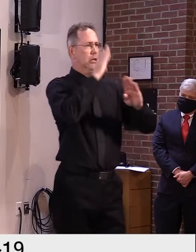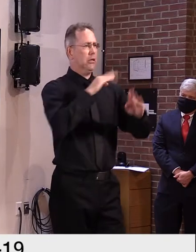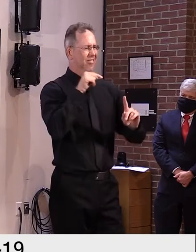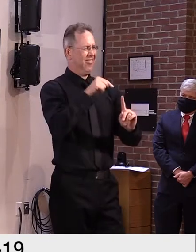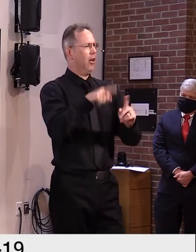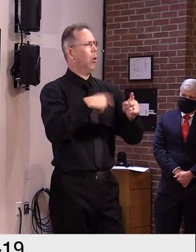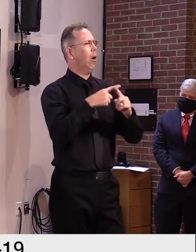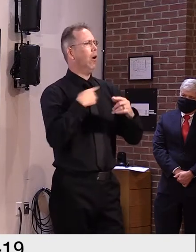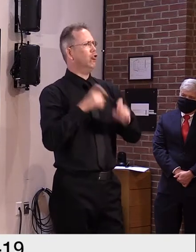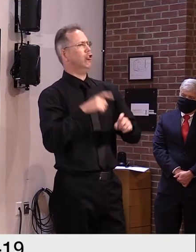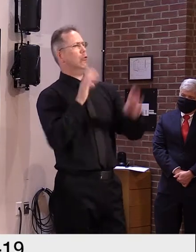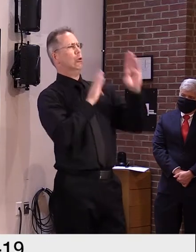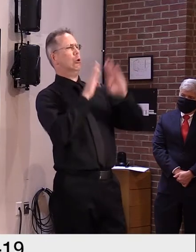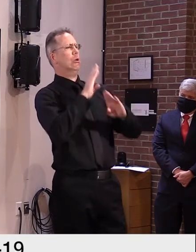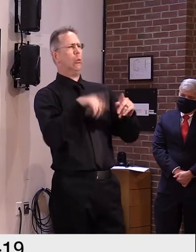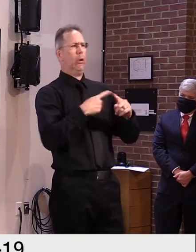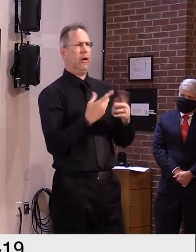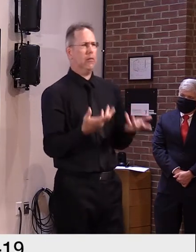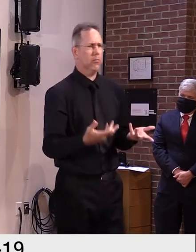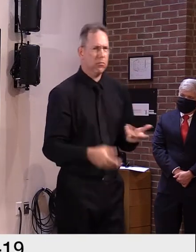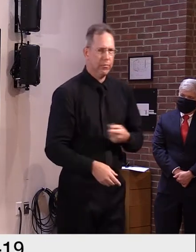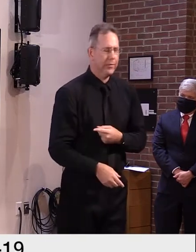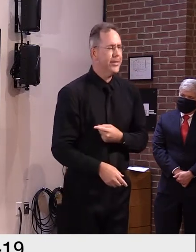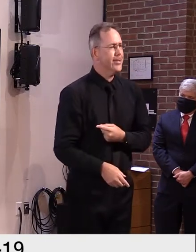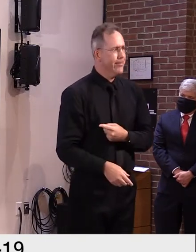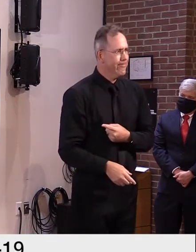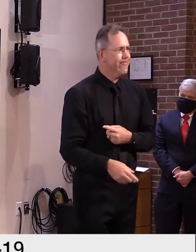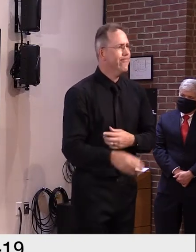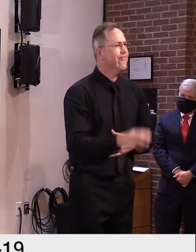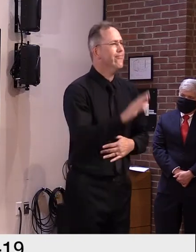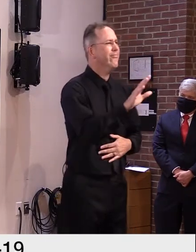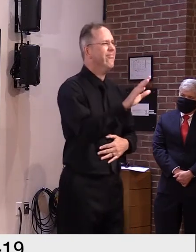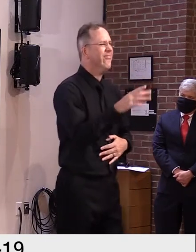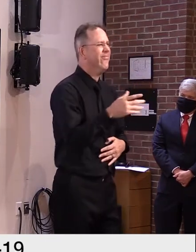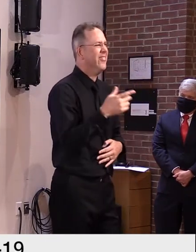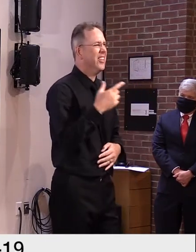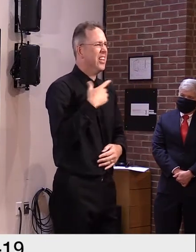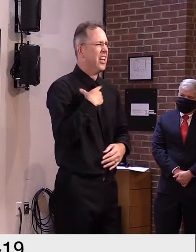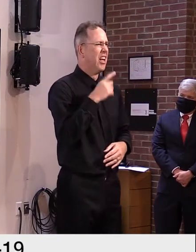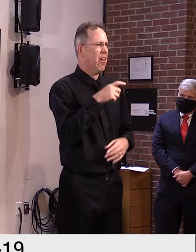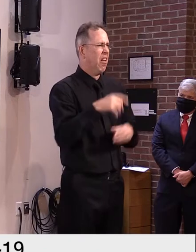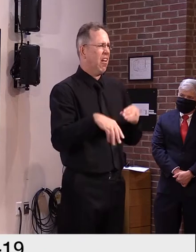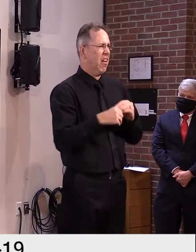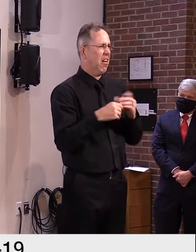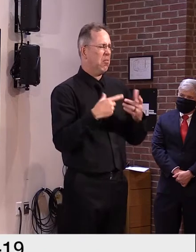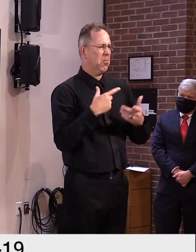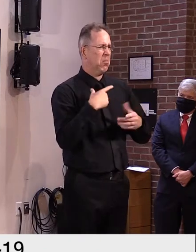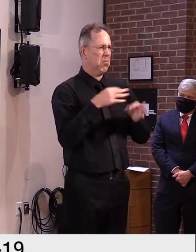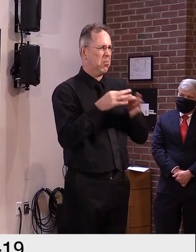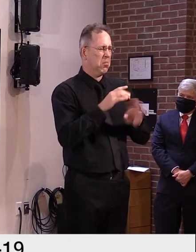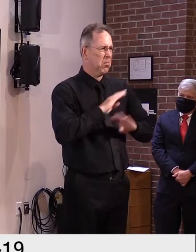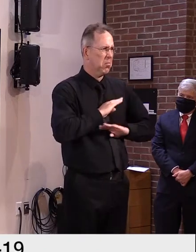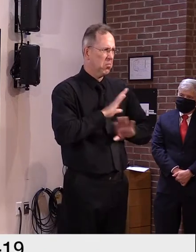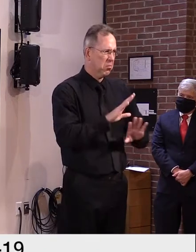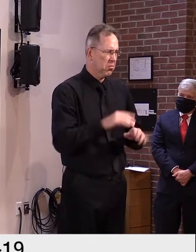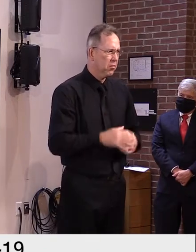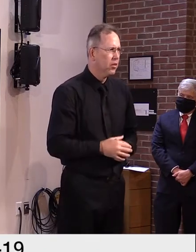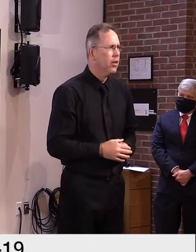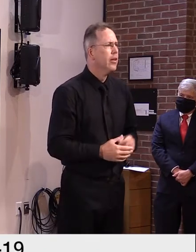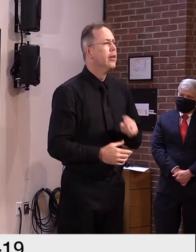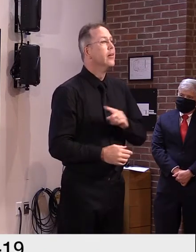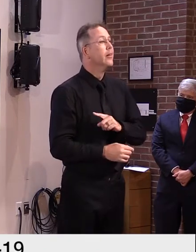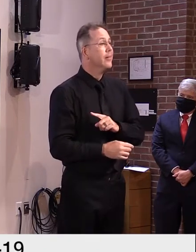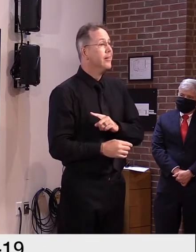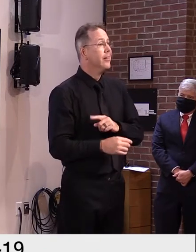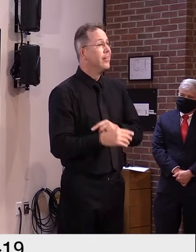Yeah, so for the first question, I really don't have much to add to what the governor said. For your latest question,